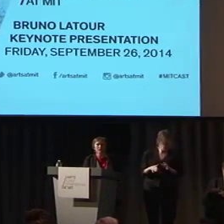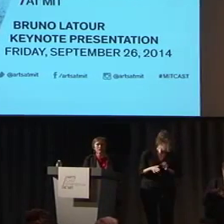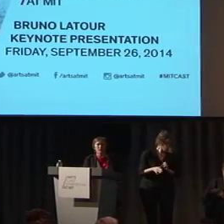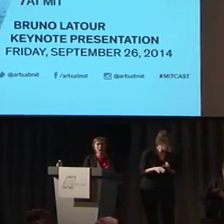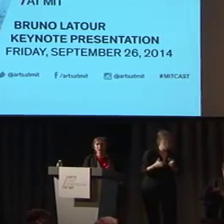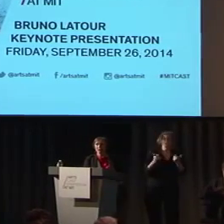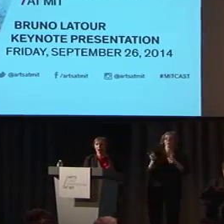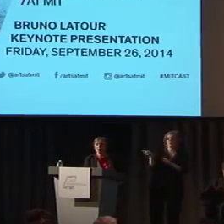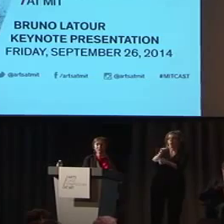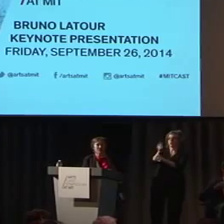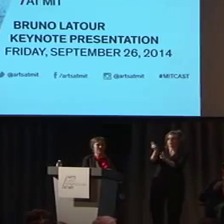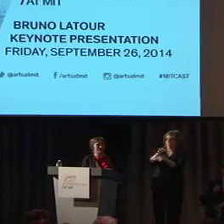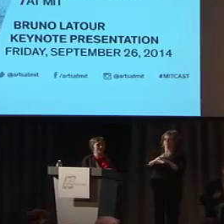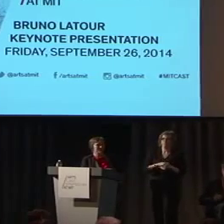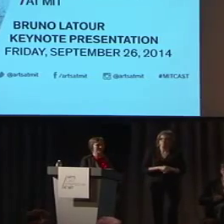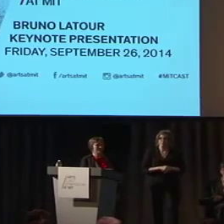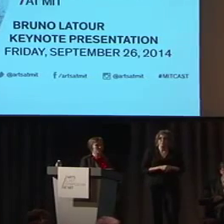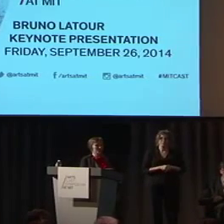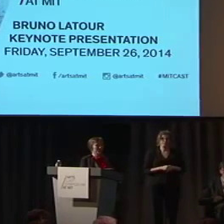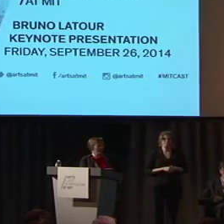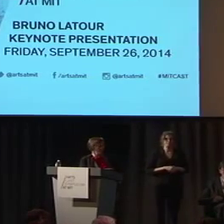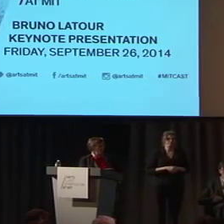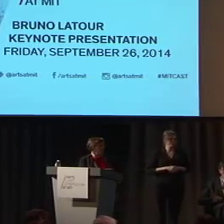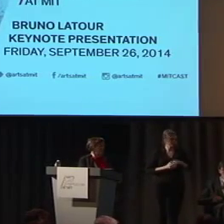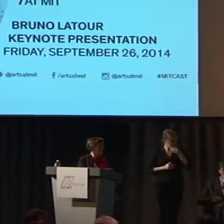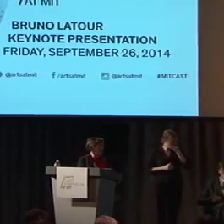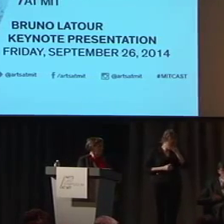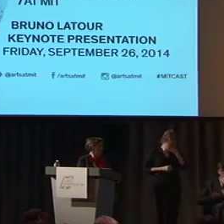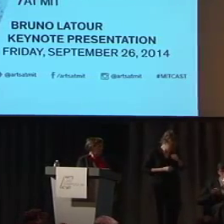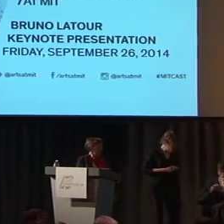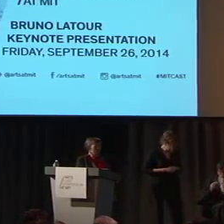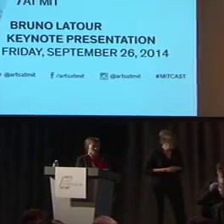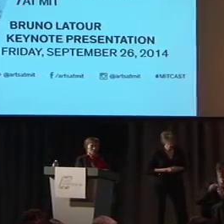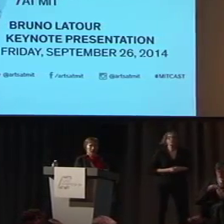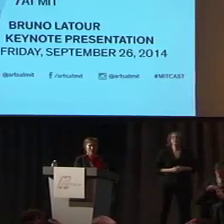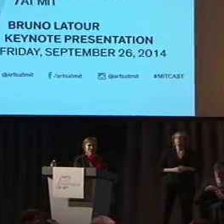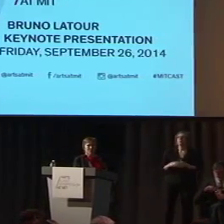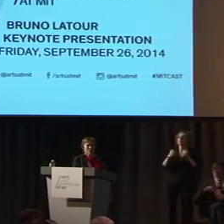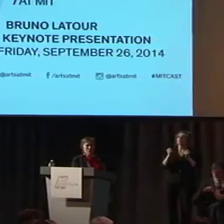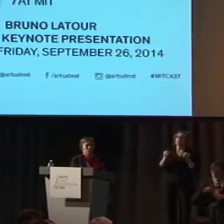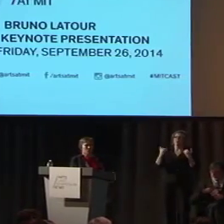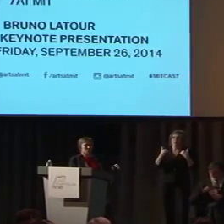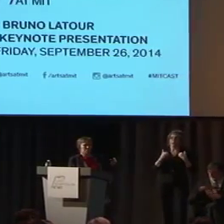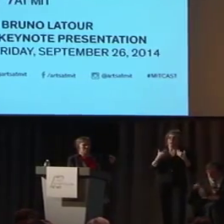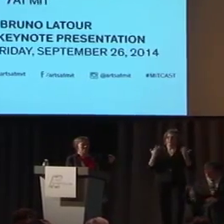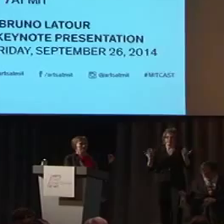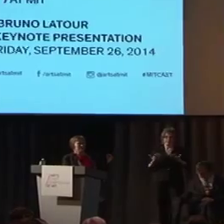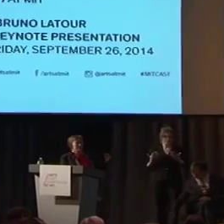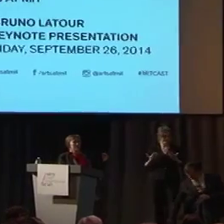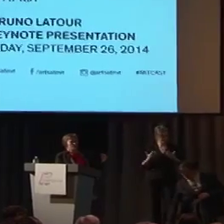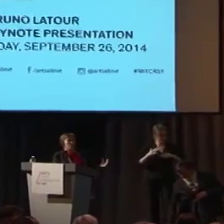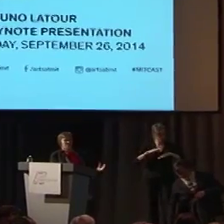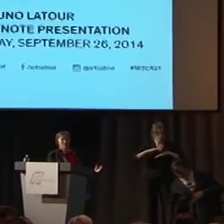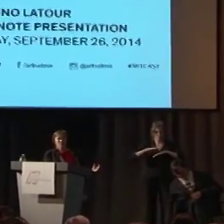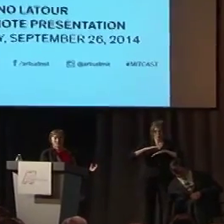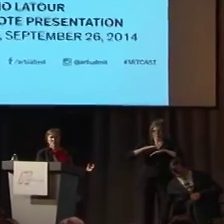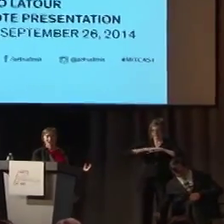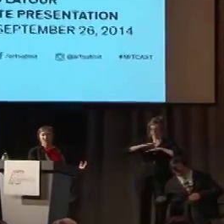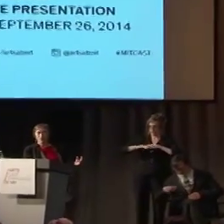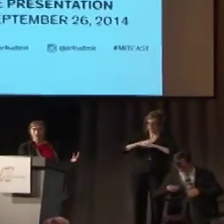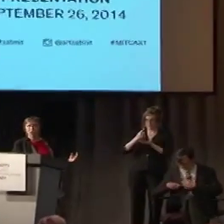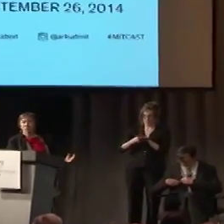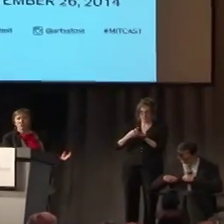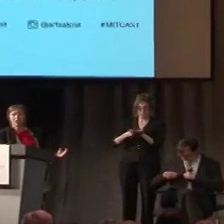coming from the outside to speak to their questions. So we have on the table the